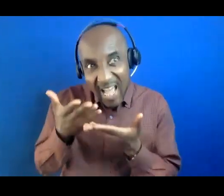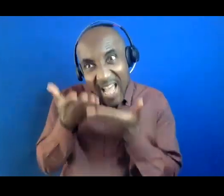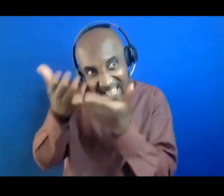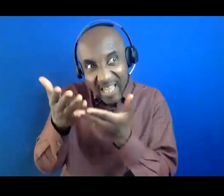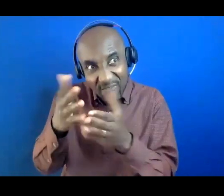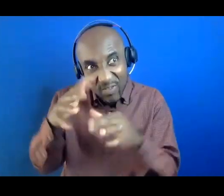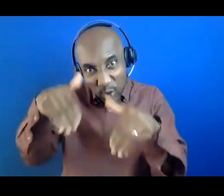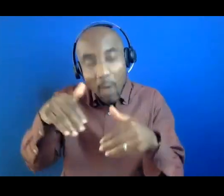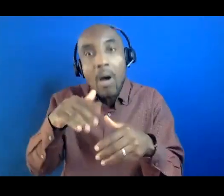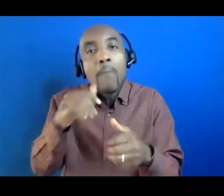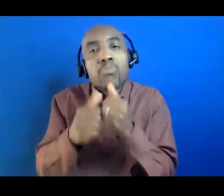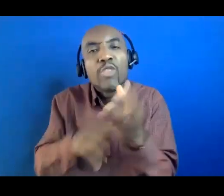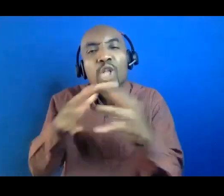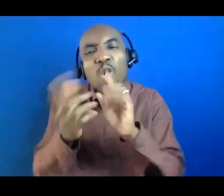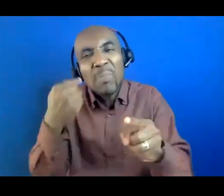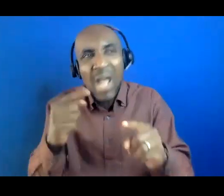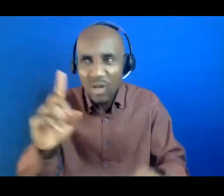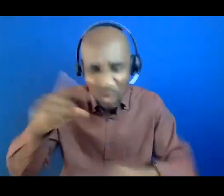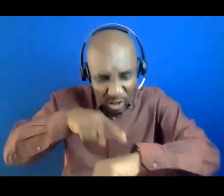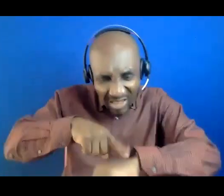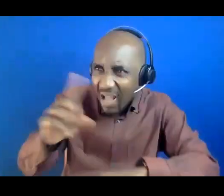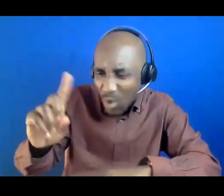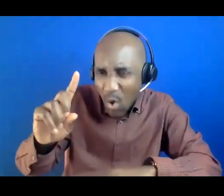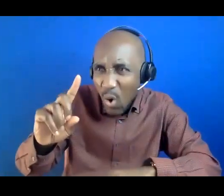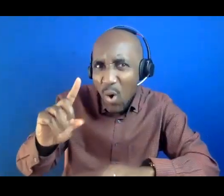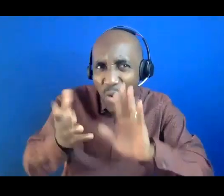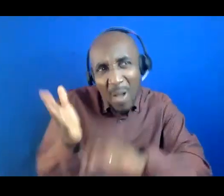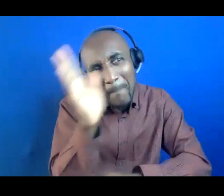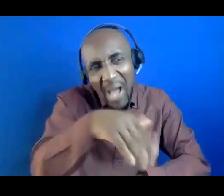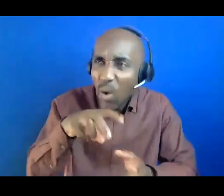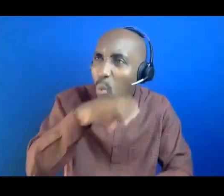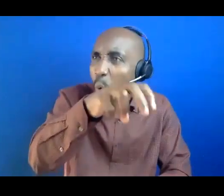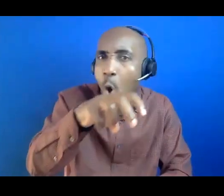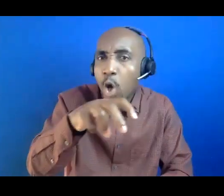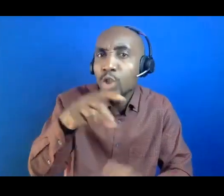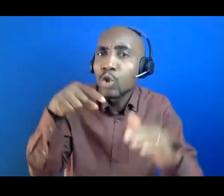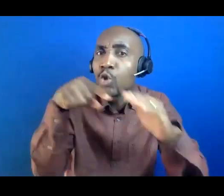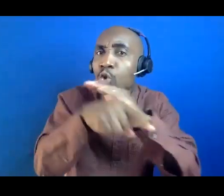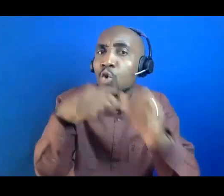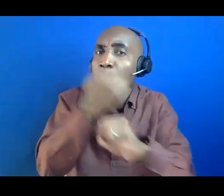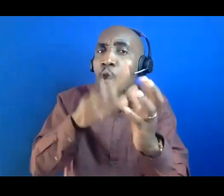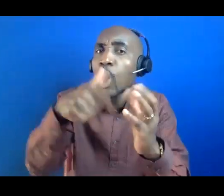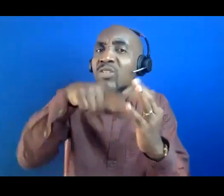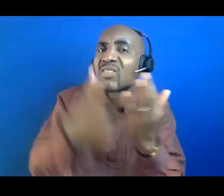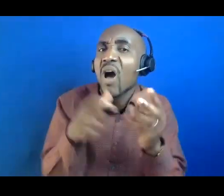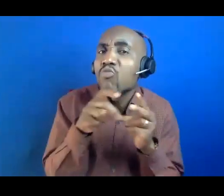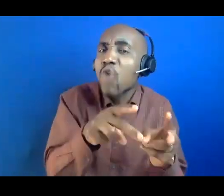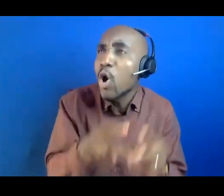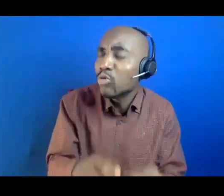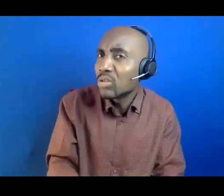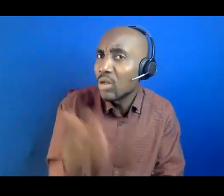time to go to the gift shop. We're on a very tight schedule and we need to walk back to Gloucester Road so that we can get the kids all back to school. And